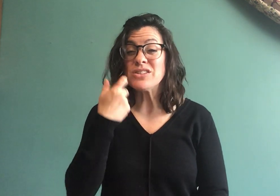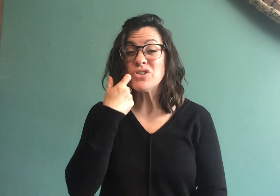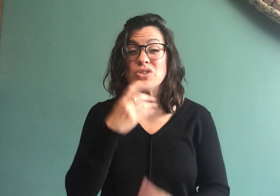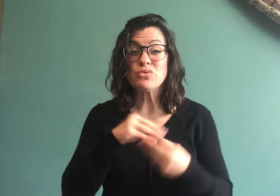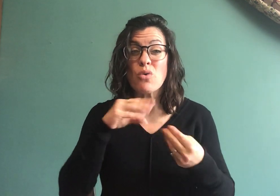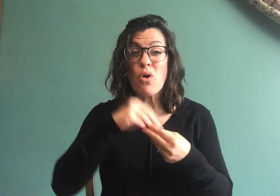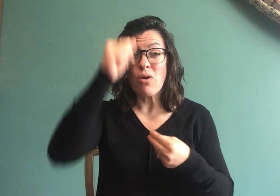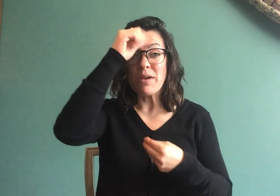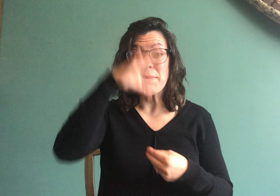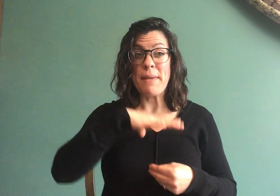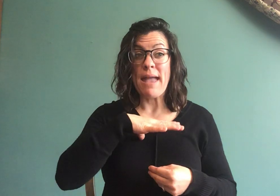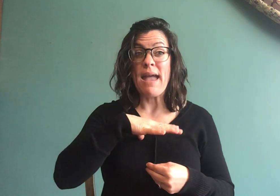have done to prevent